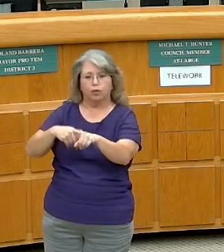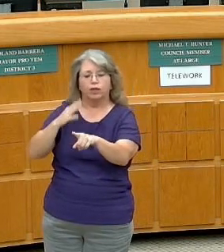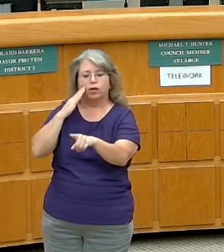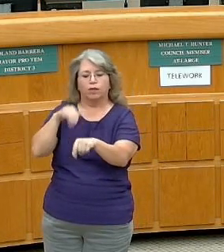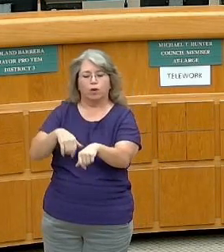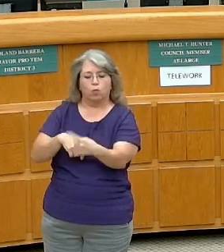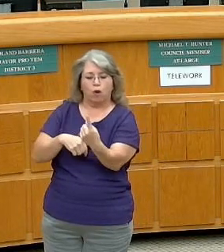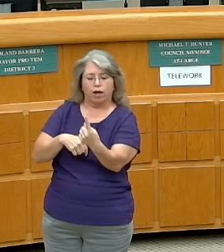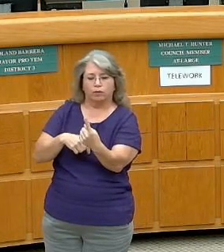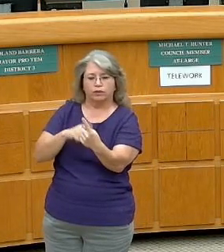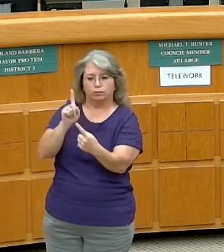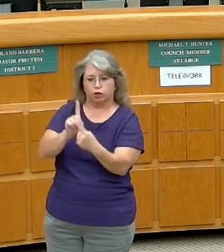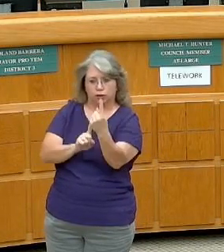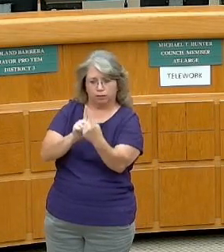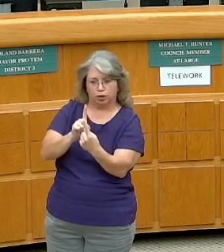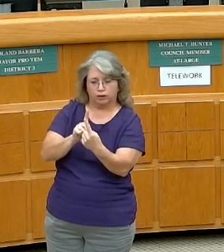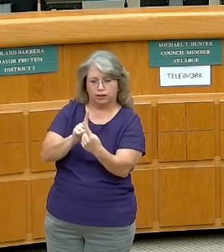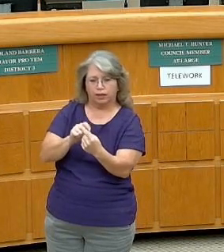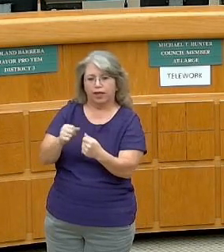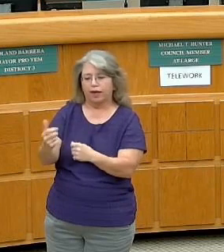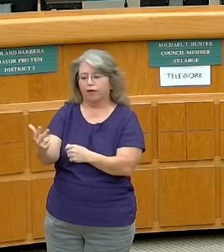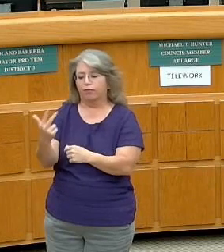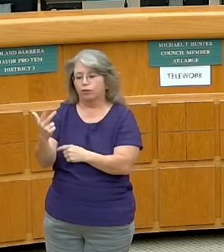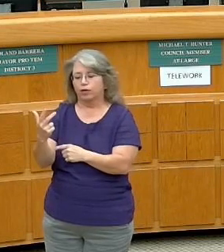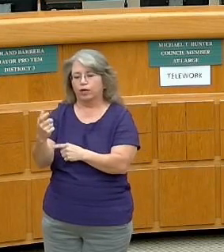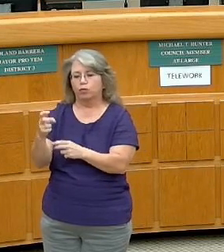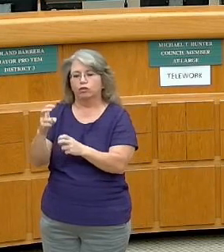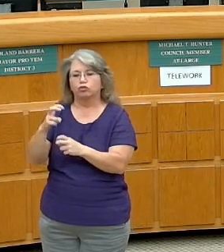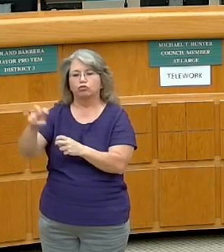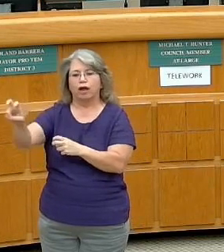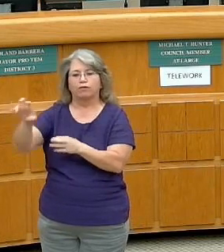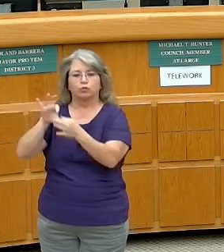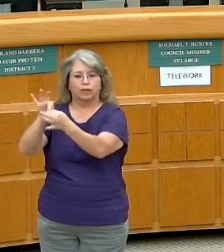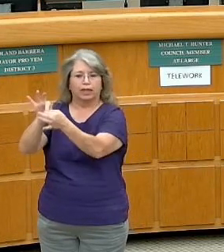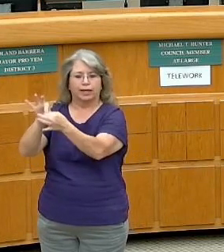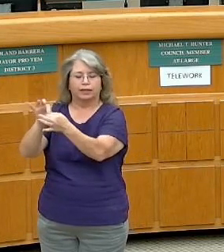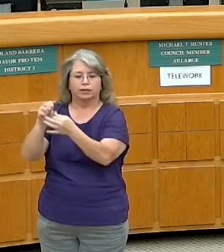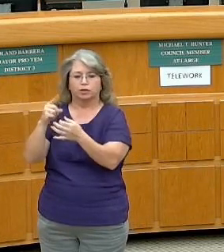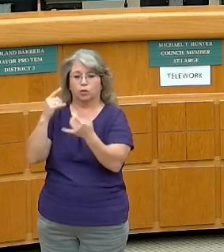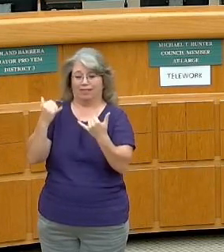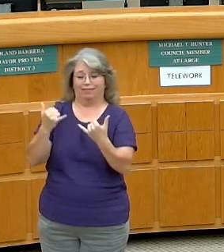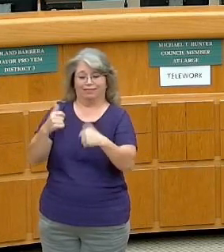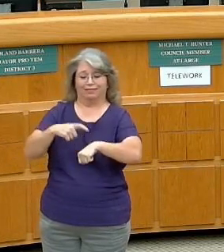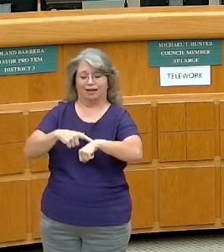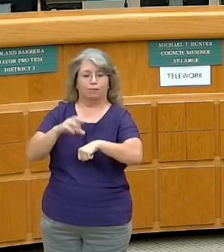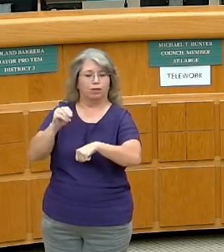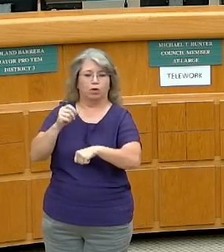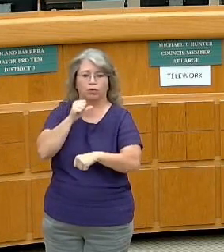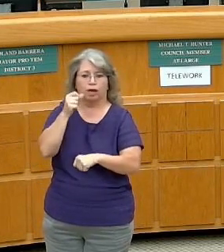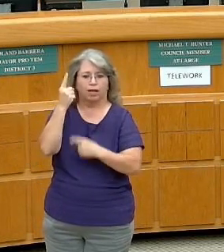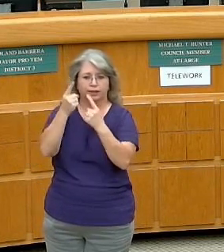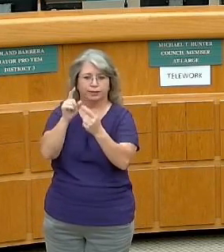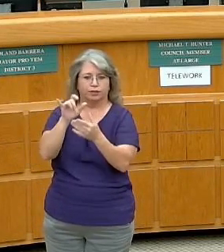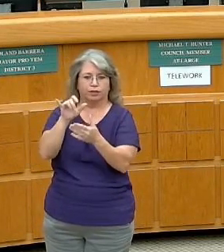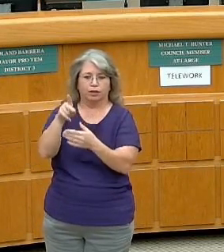we also know that the other three were travel related. And so at this time, no, it's not considered a cluster.